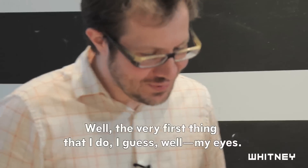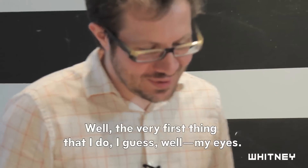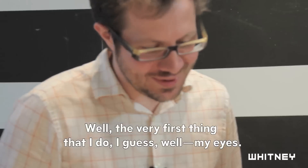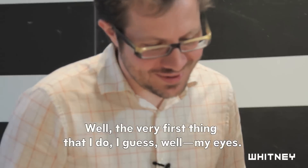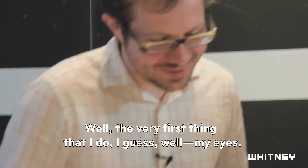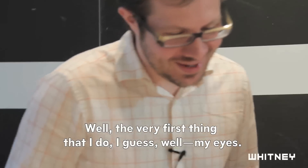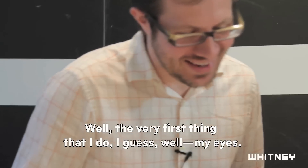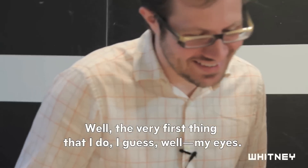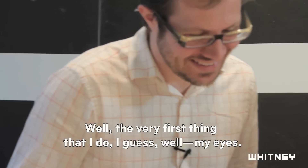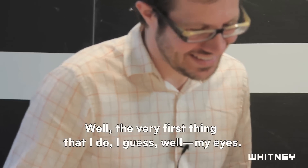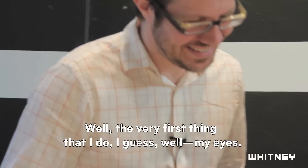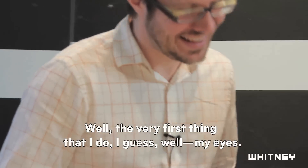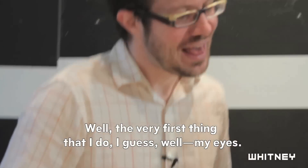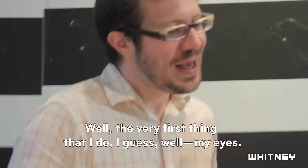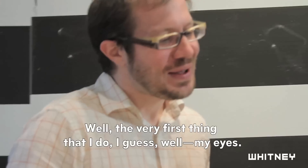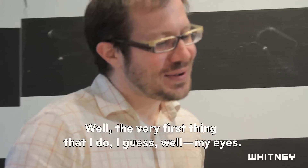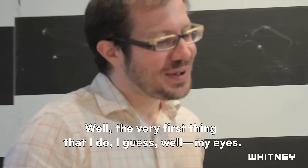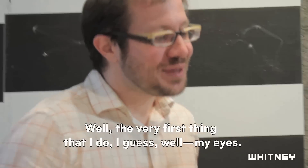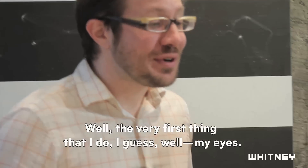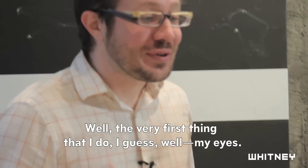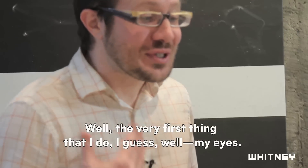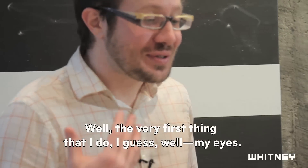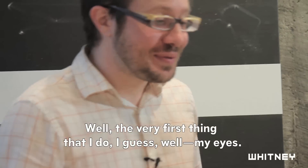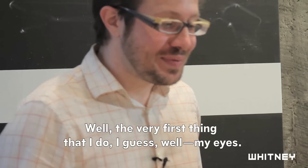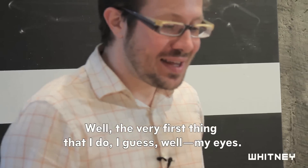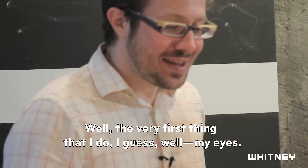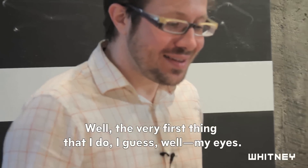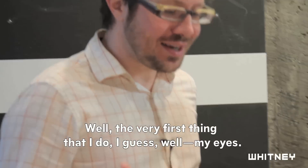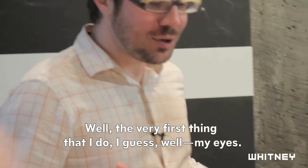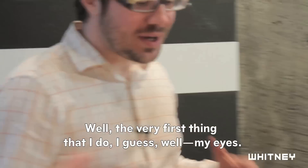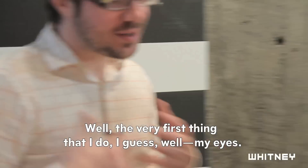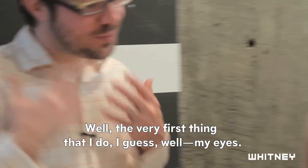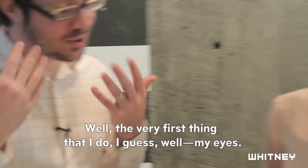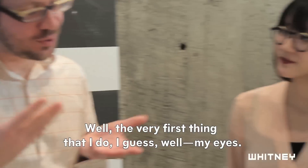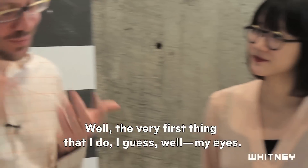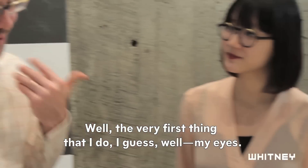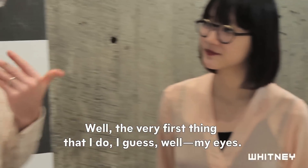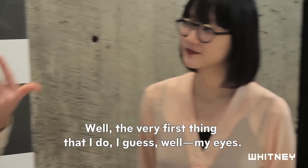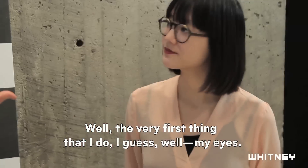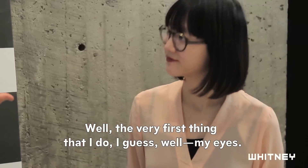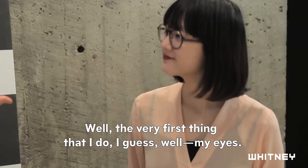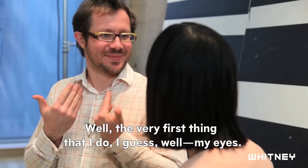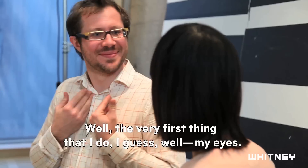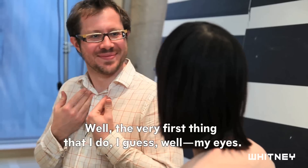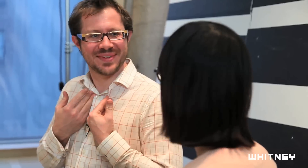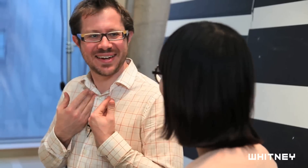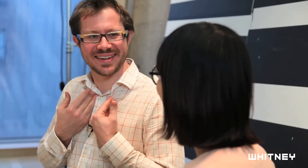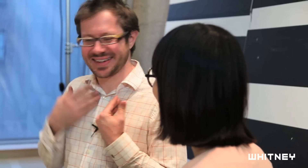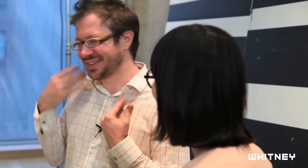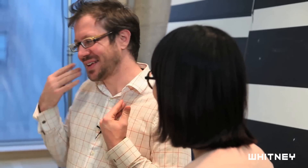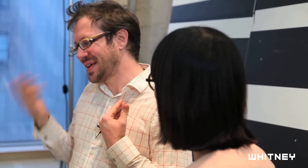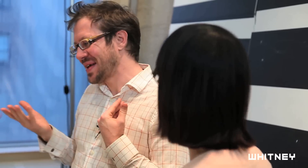Well, the very first thing that I do, guess, well, my eyes.